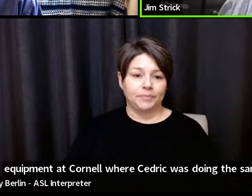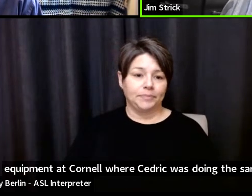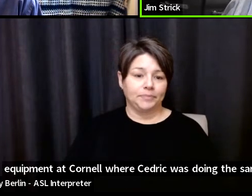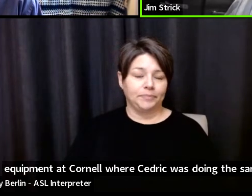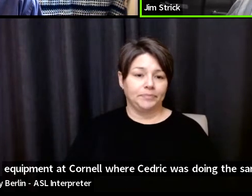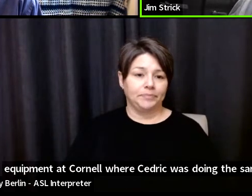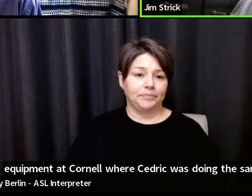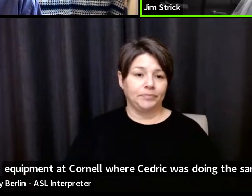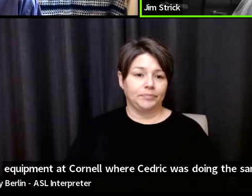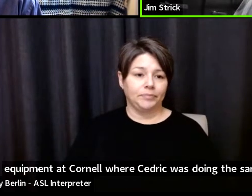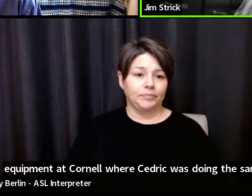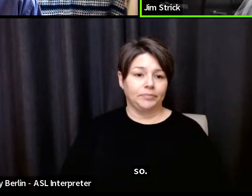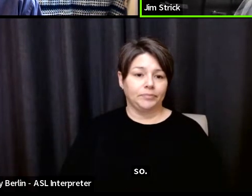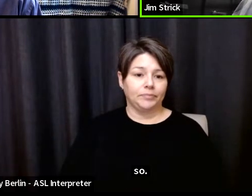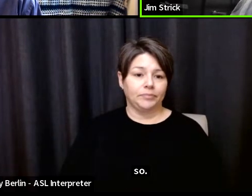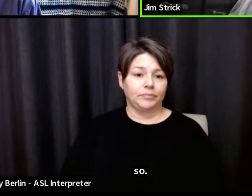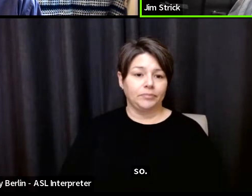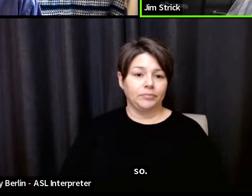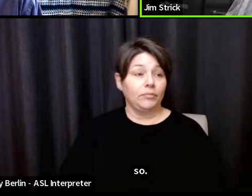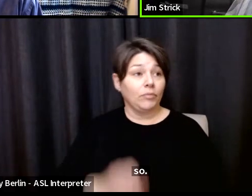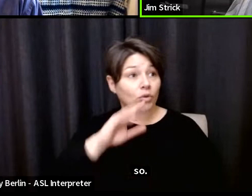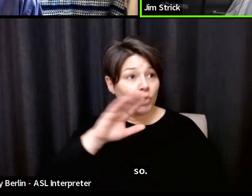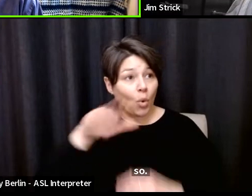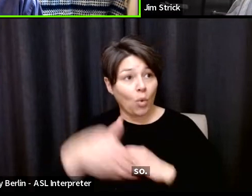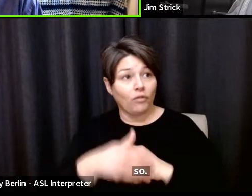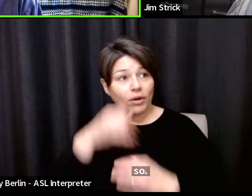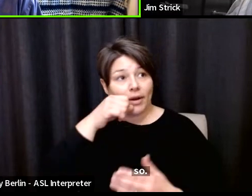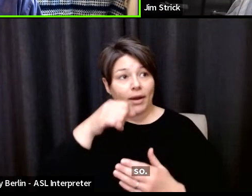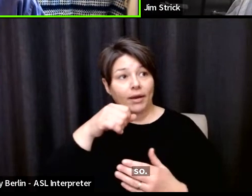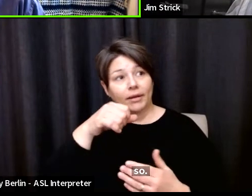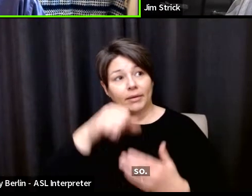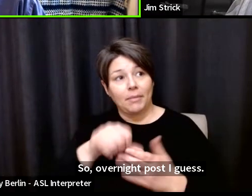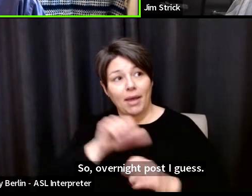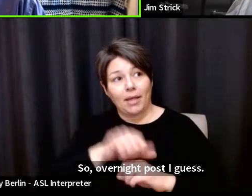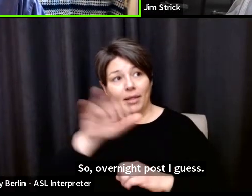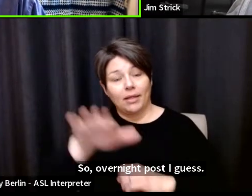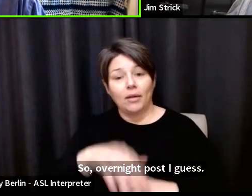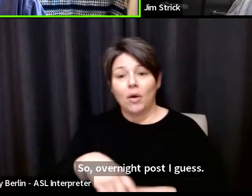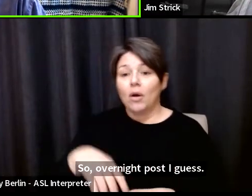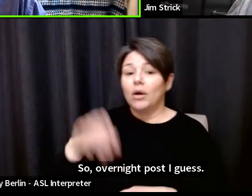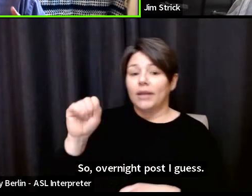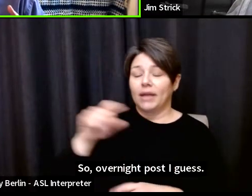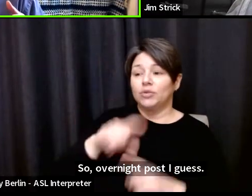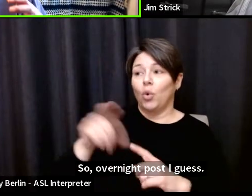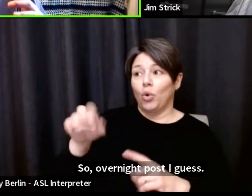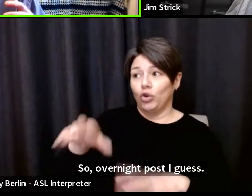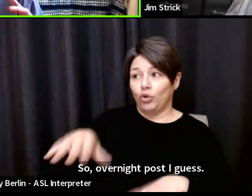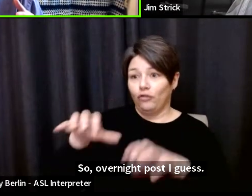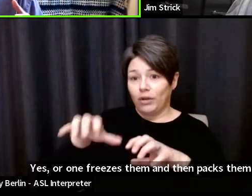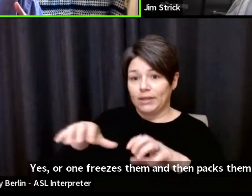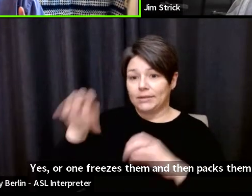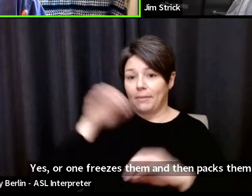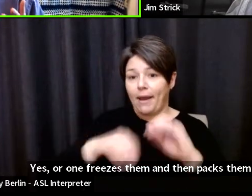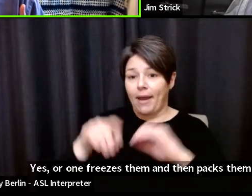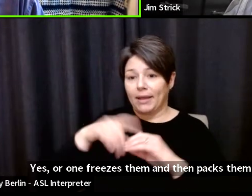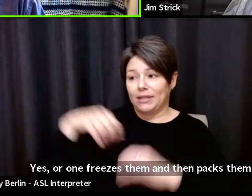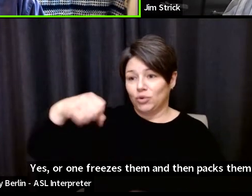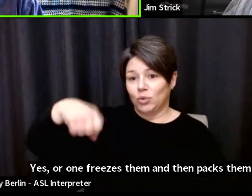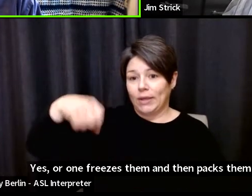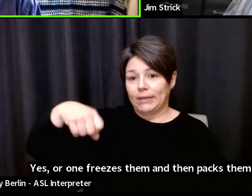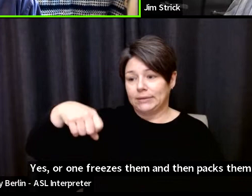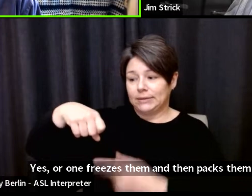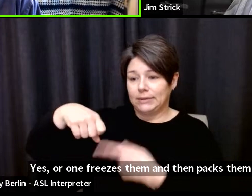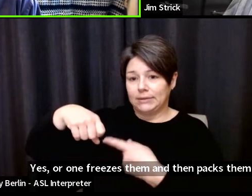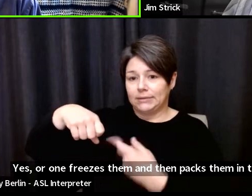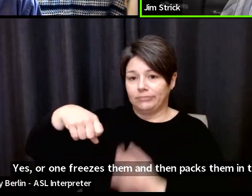So overnight post, I guess. Yes, or one freezes them and then packs them in their suitcase and hopes they